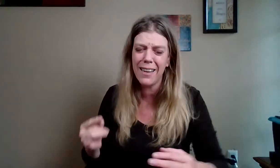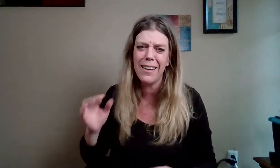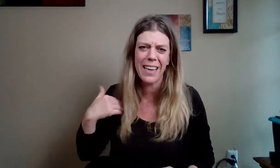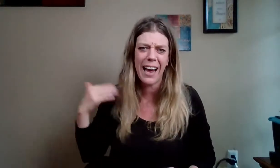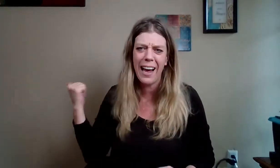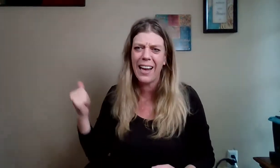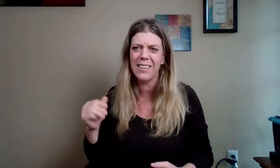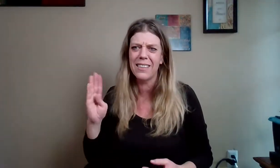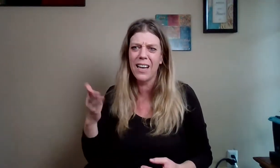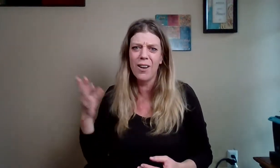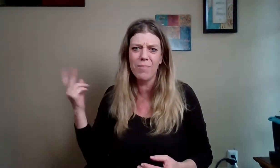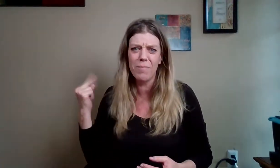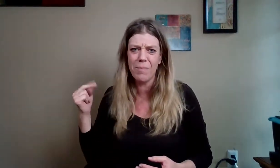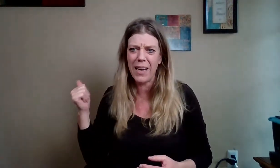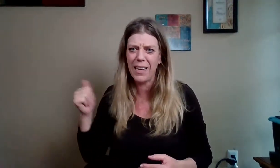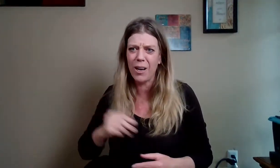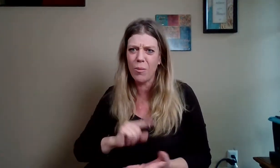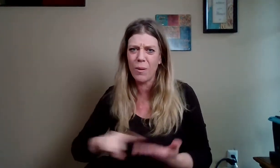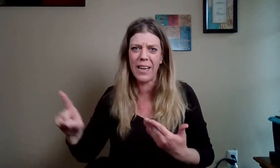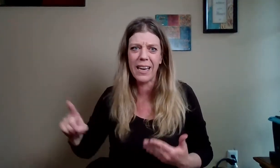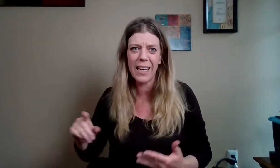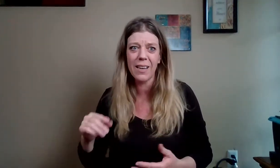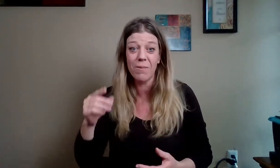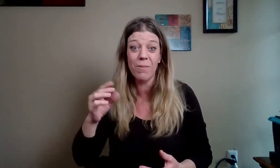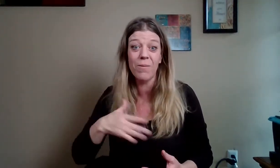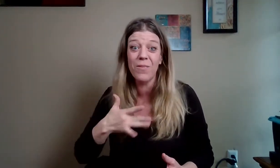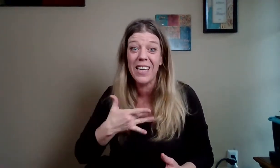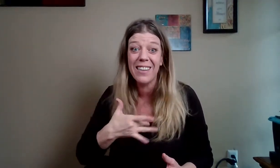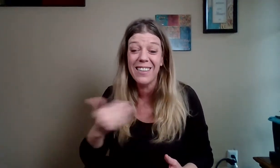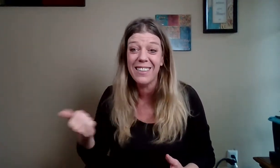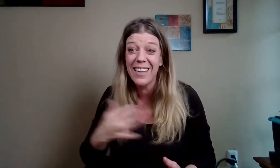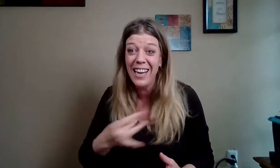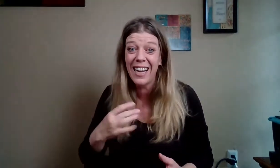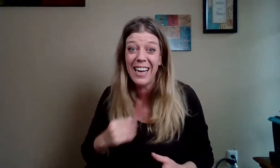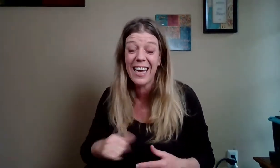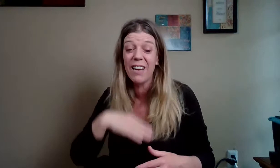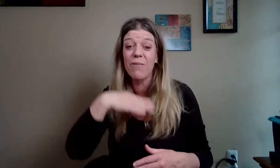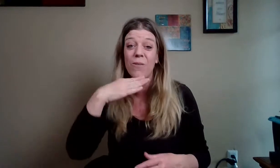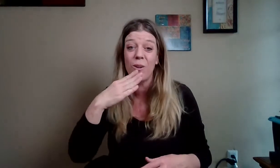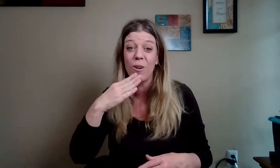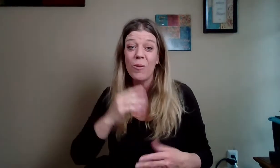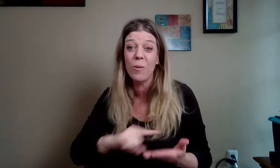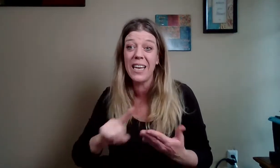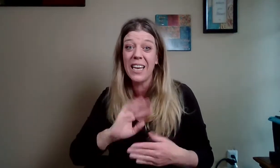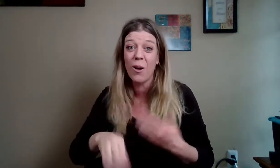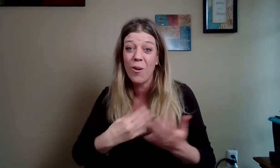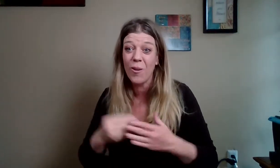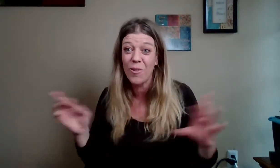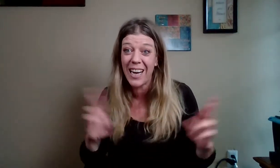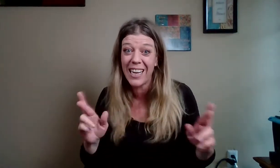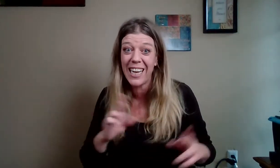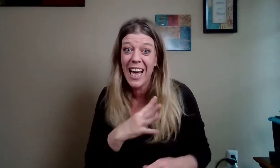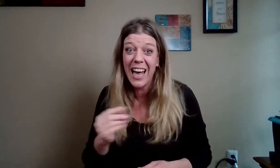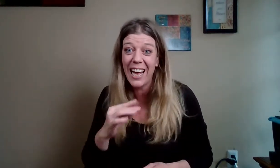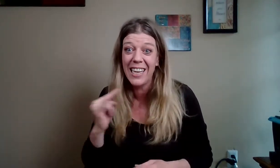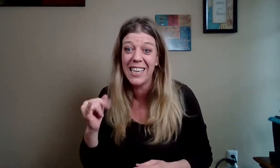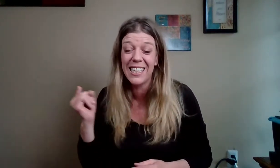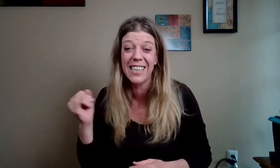it has been a week. It feels like a full week already, and it